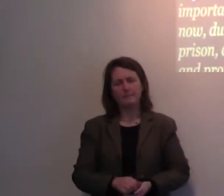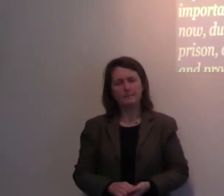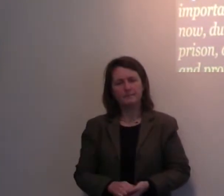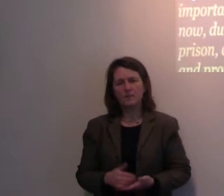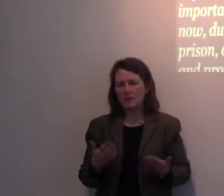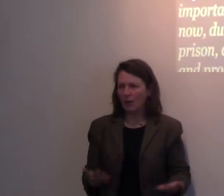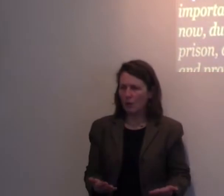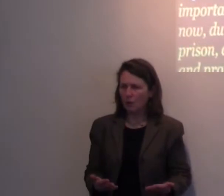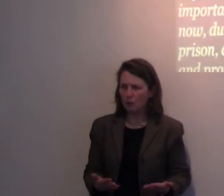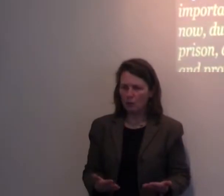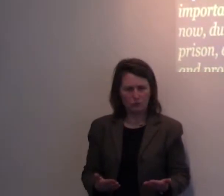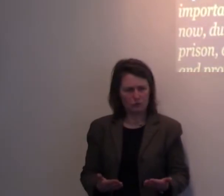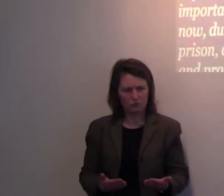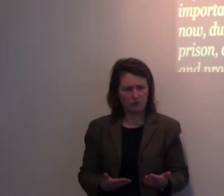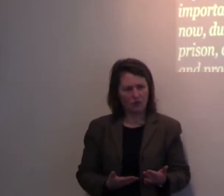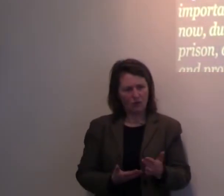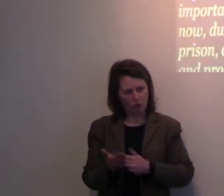Now, during this time that I am in prison,